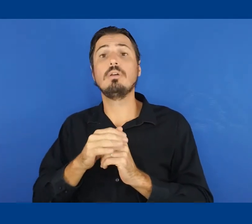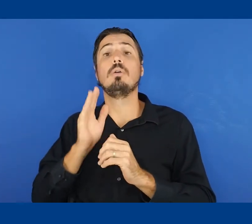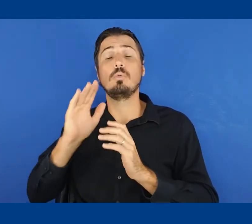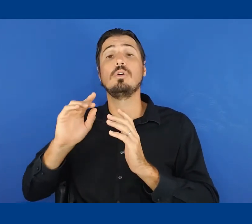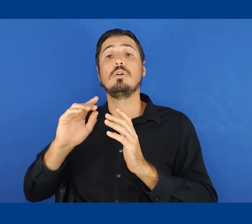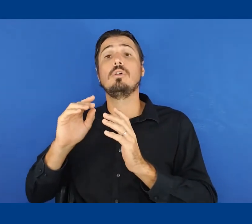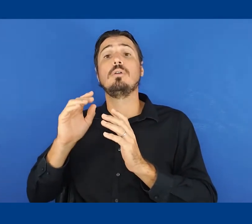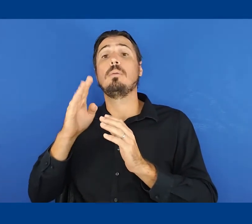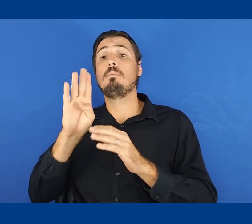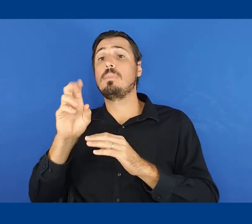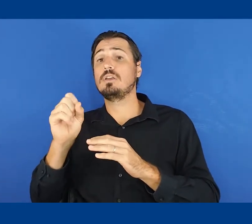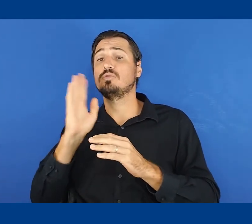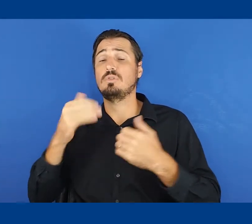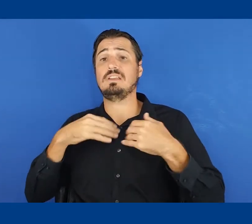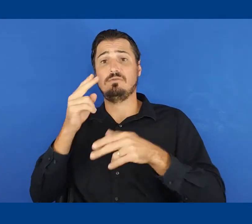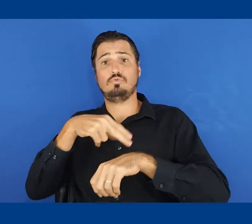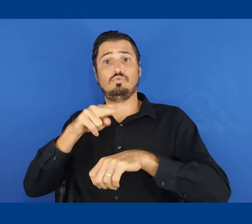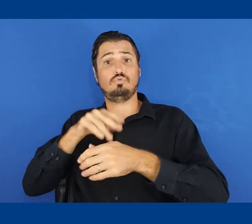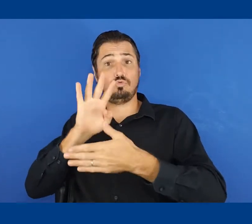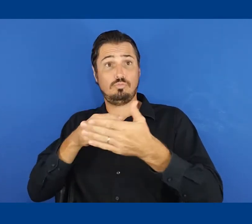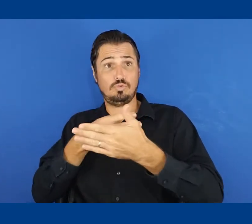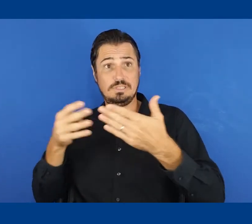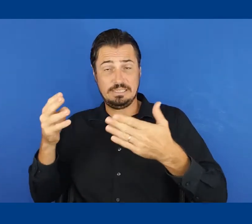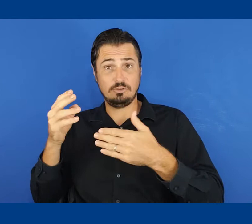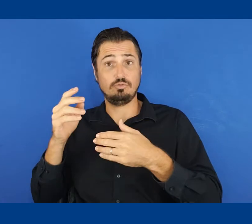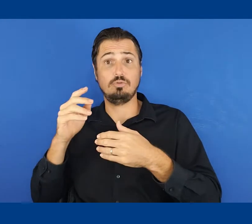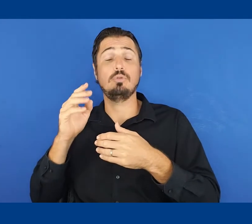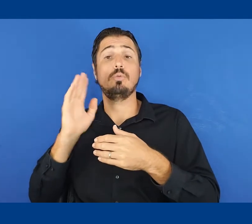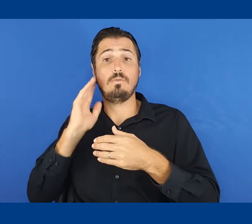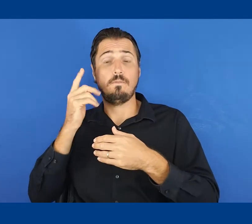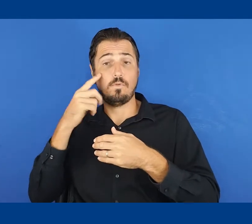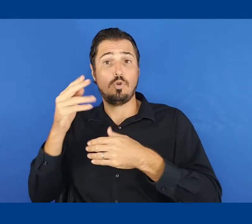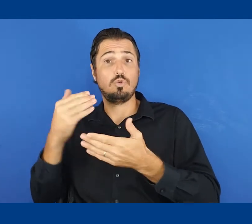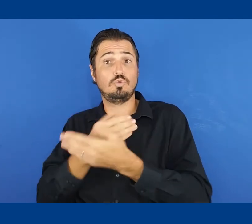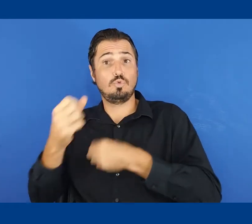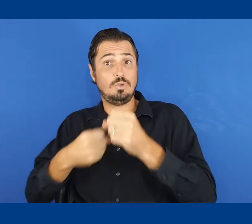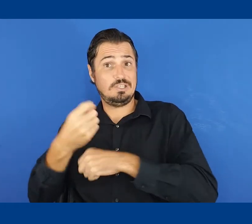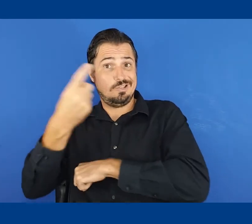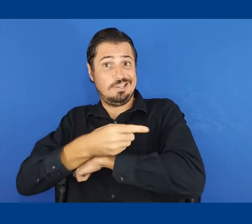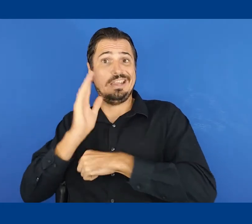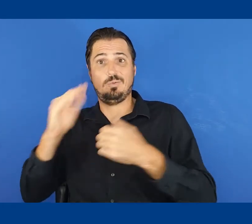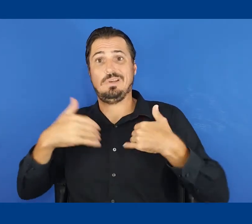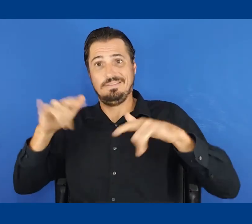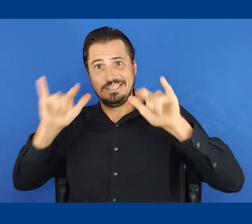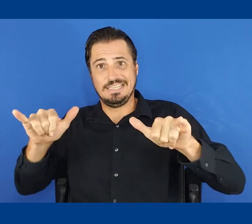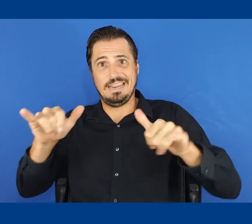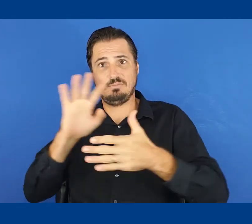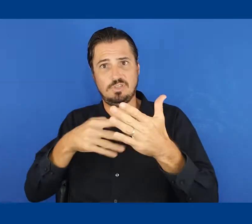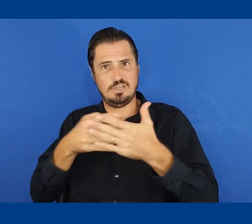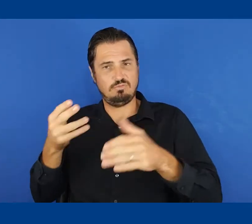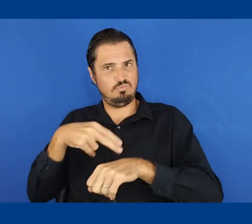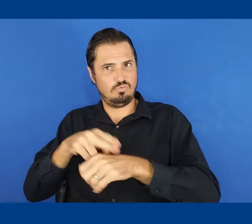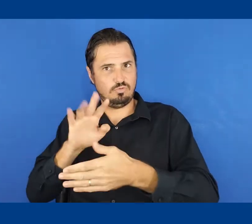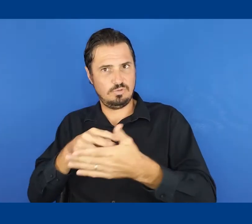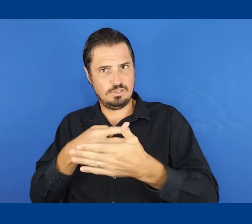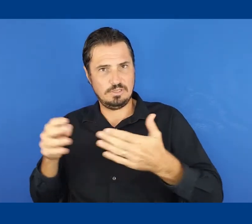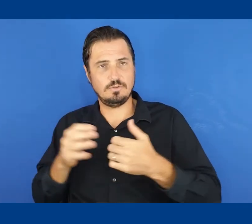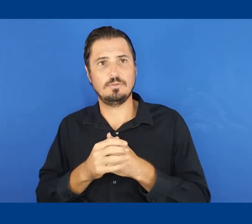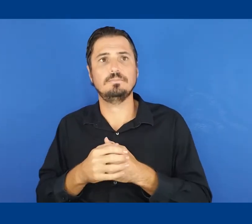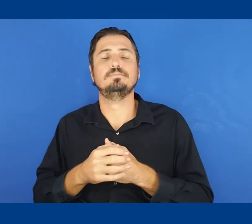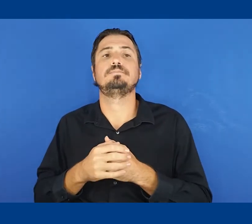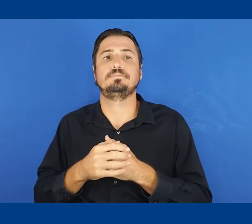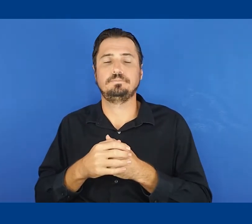January 1st, 2021 for New Year's Day. For the most up-to-date information on